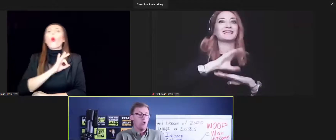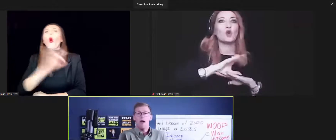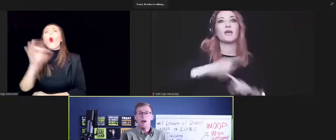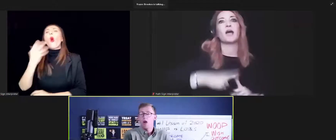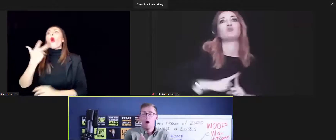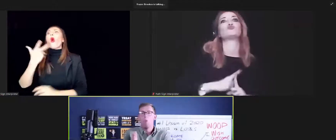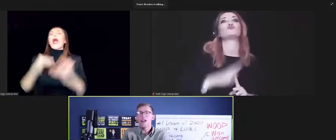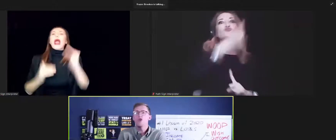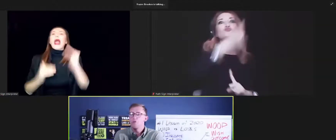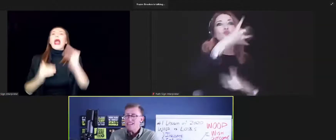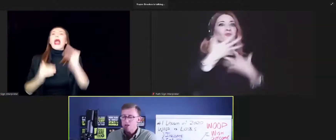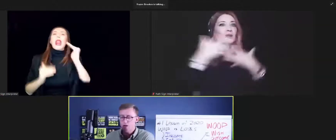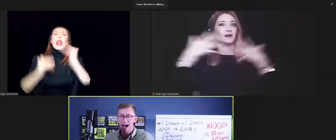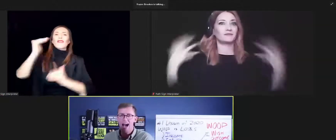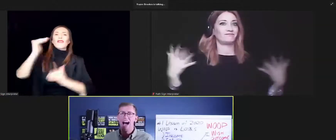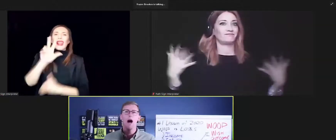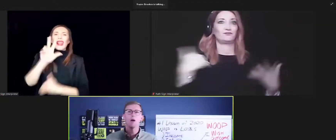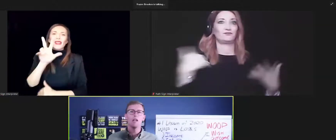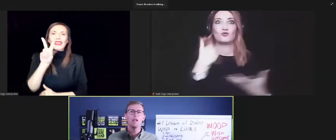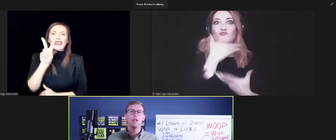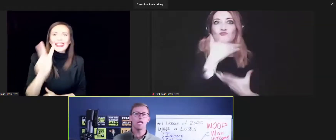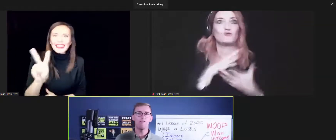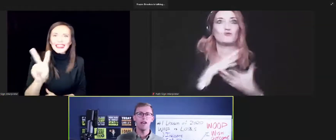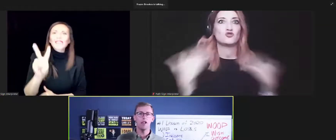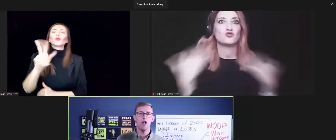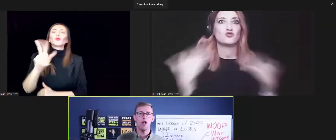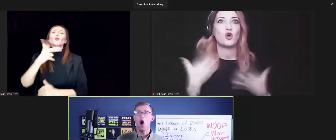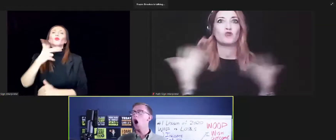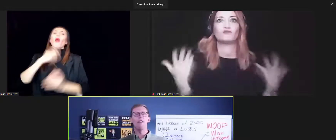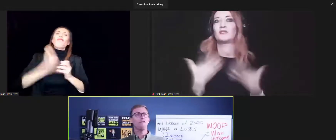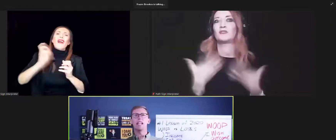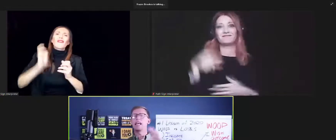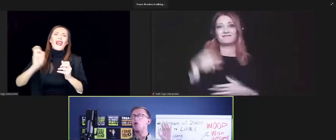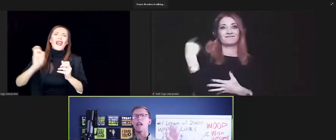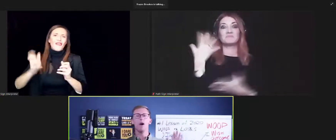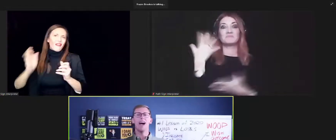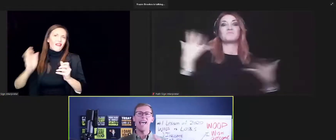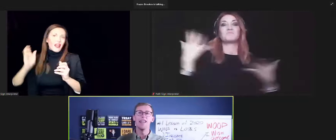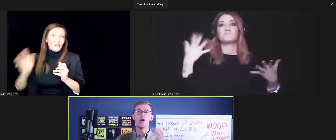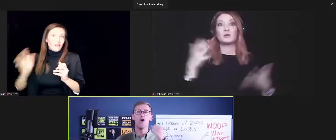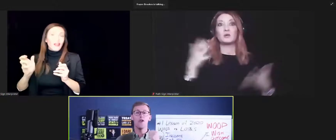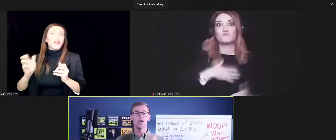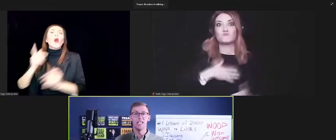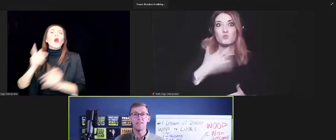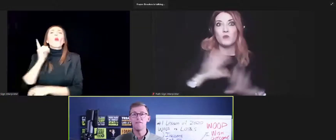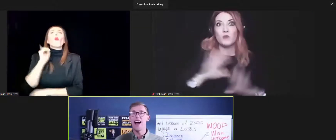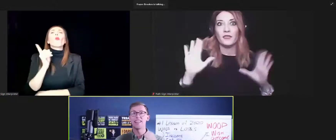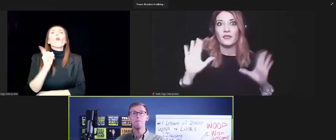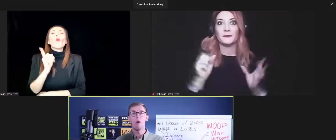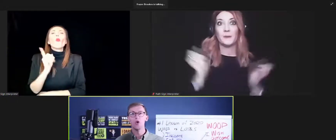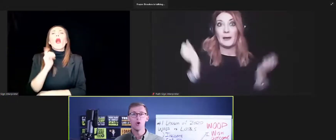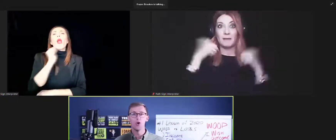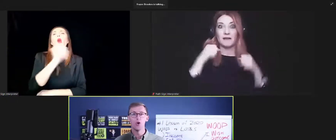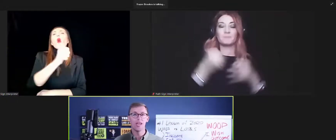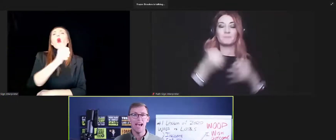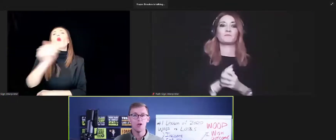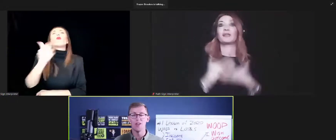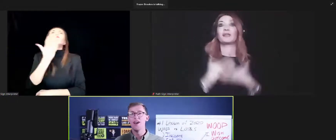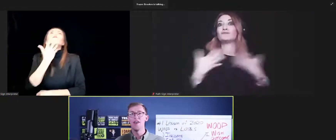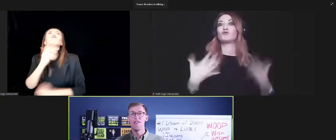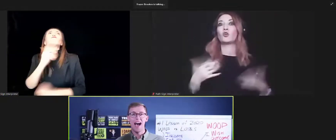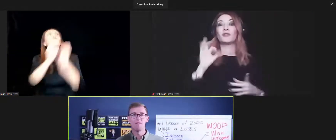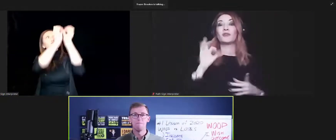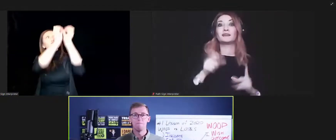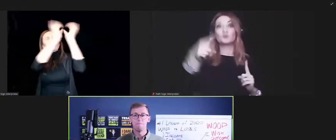your wish? When you reach that, how will it make you feel? Oh, I'll feel incredible. Again, you're solidifying the emotional connection that